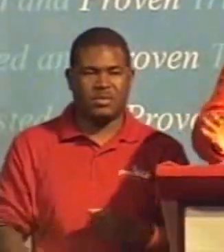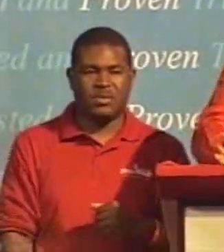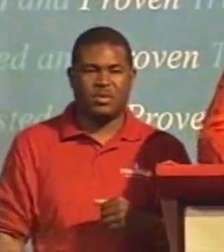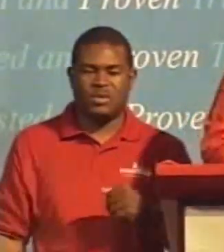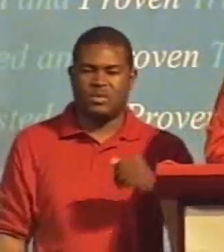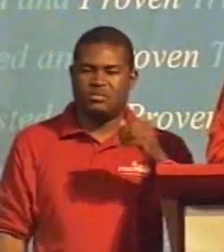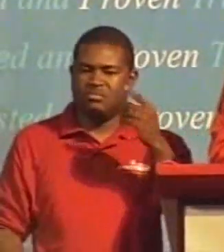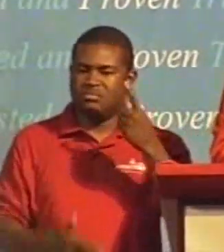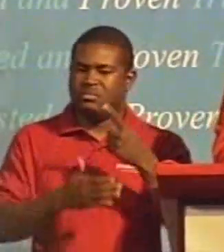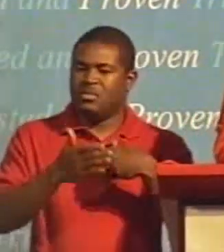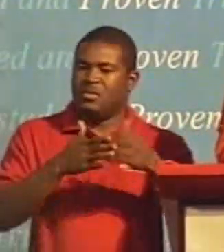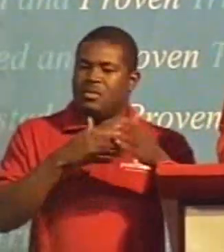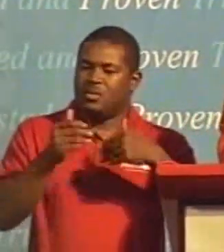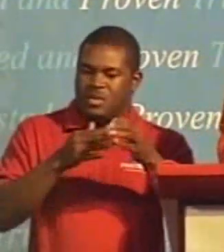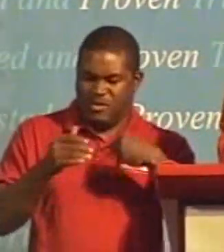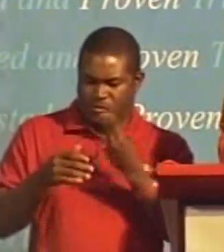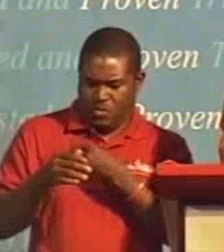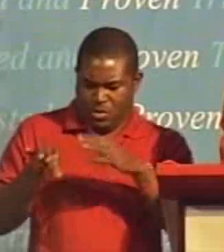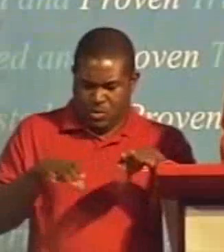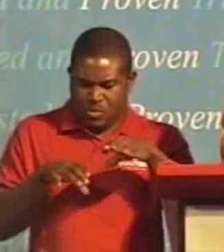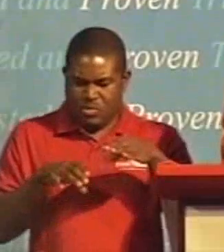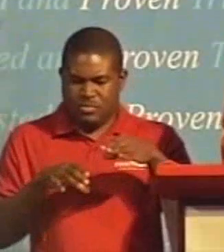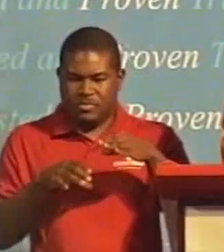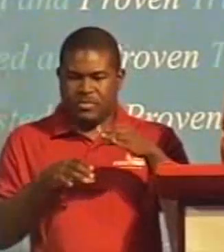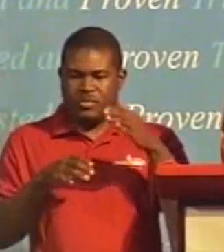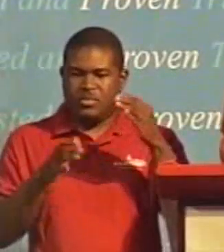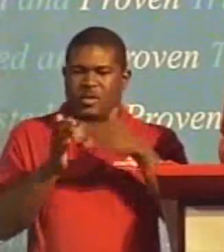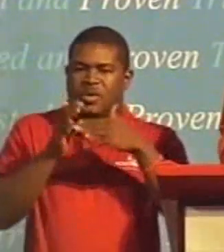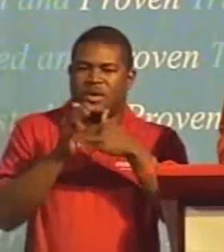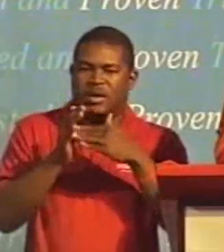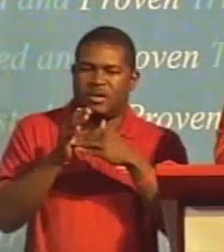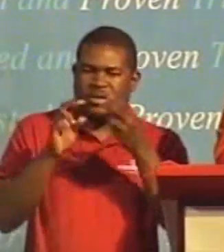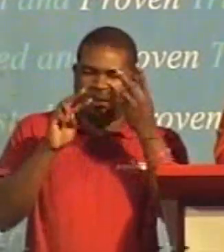whatever we sought to do, they were against. Take a look at Nassau Harbor.